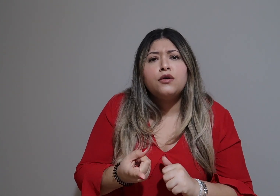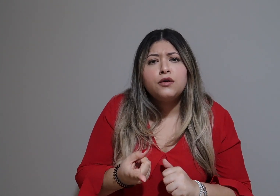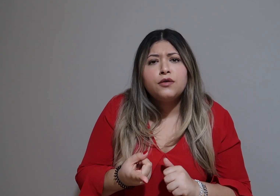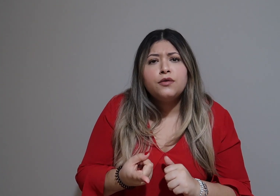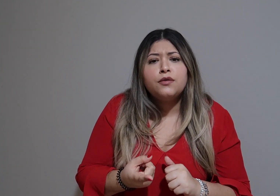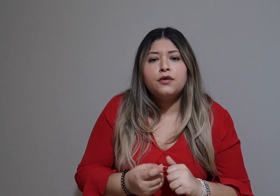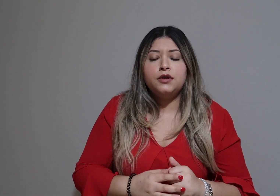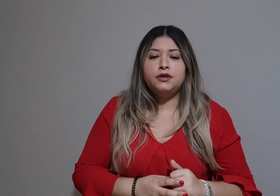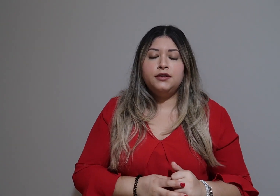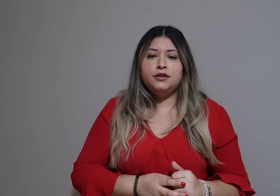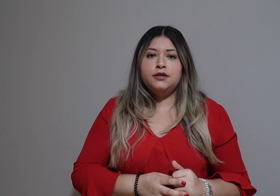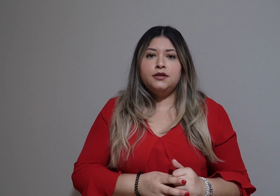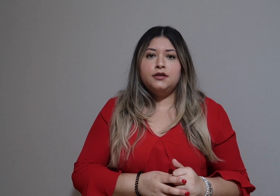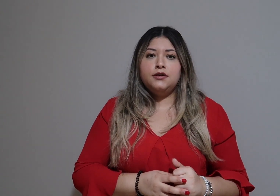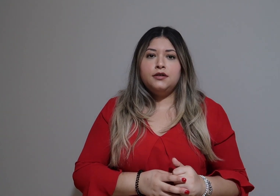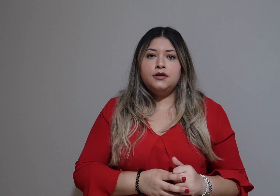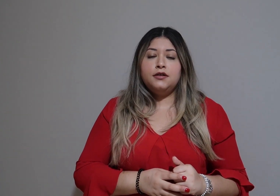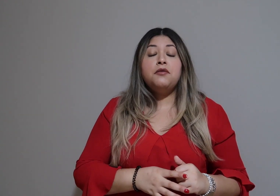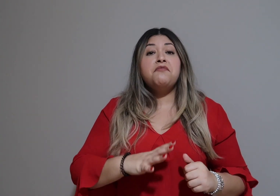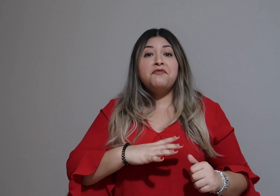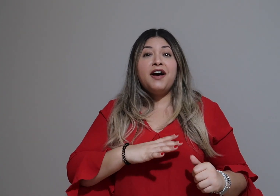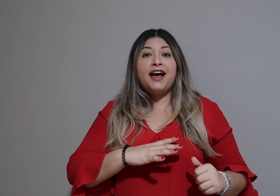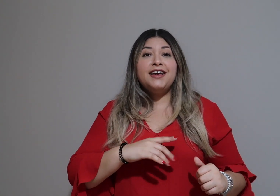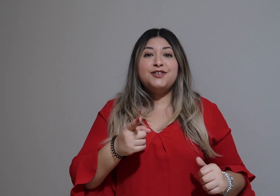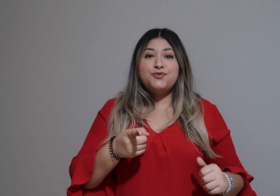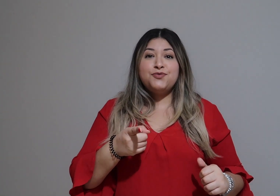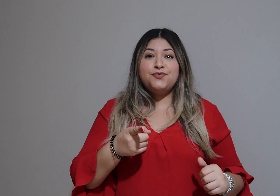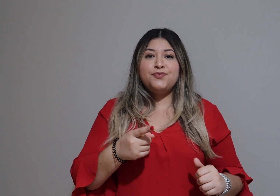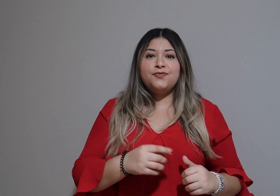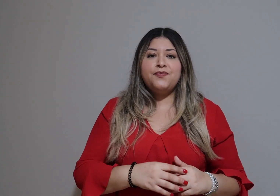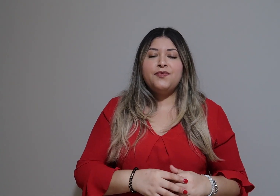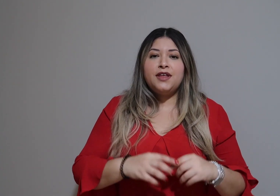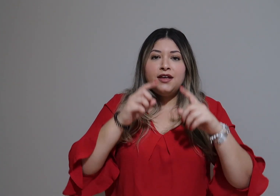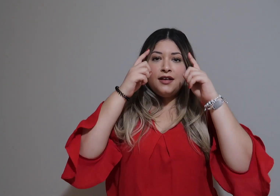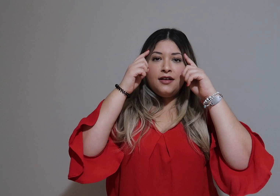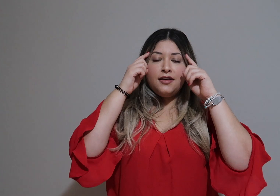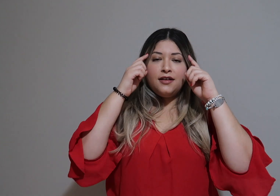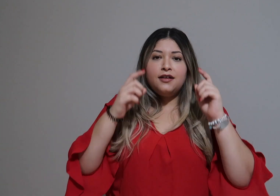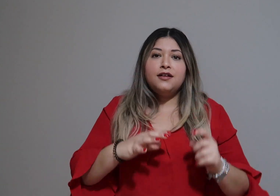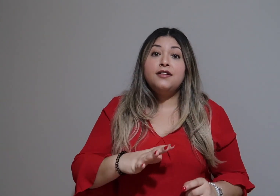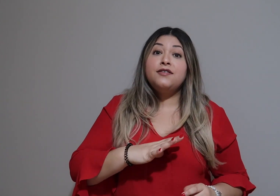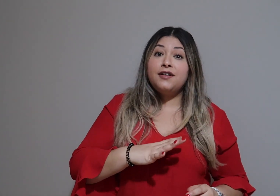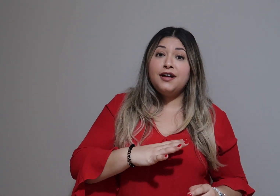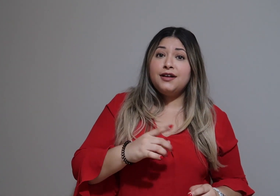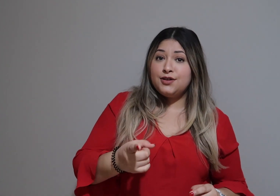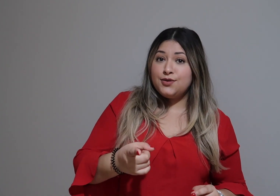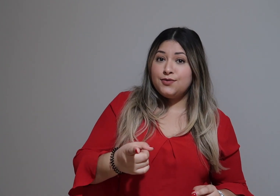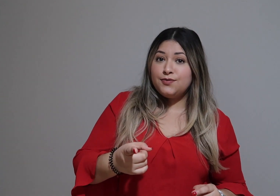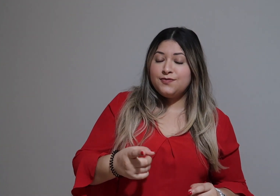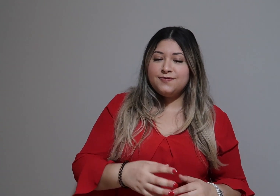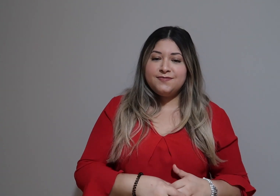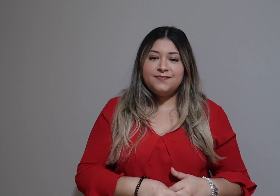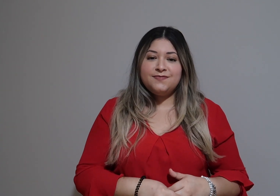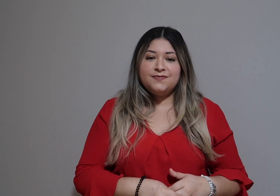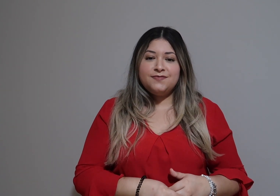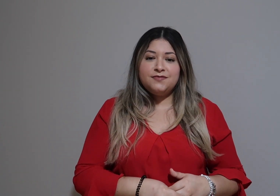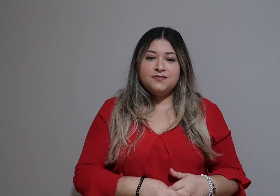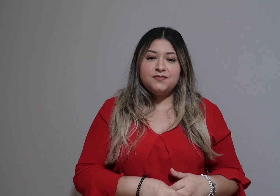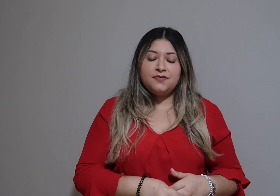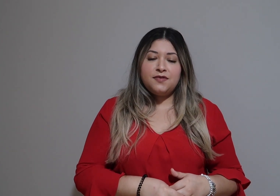How are you? So if somebody was supposed to respond, it's, I'm fine. You? You can see my eyebrows